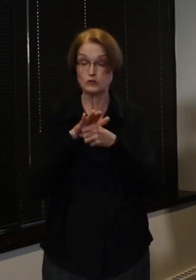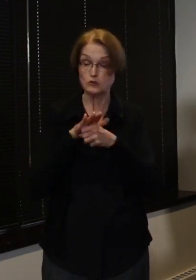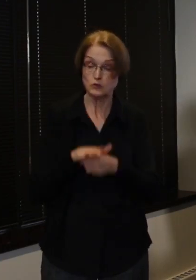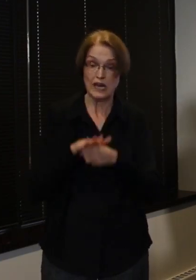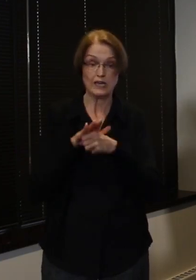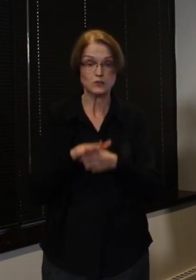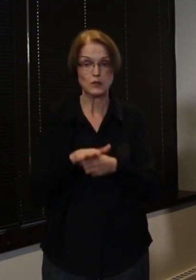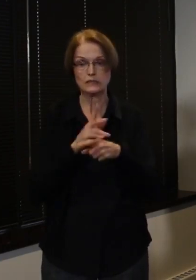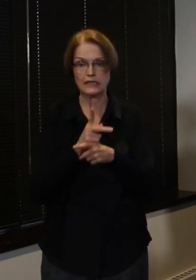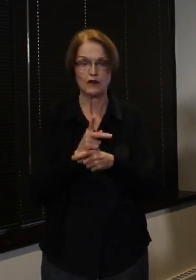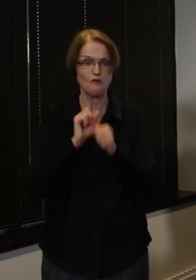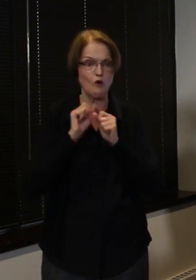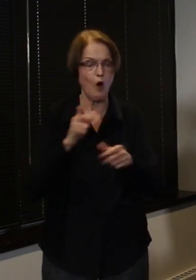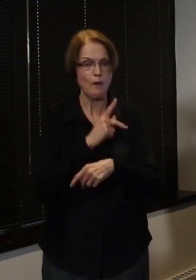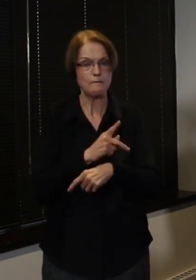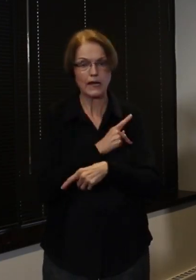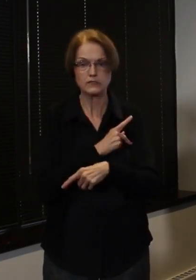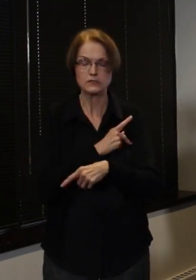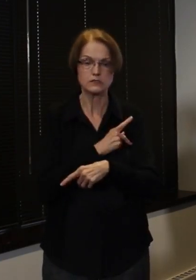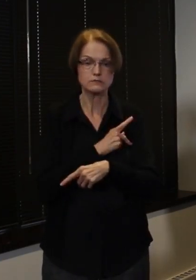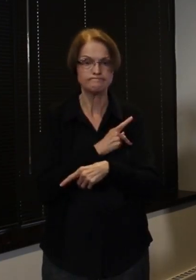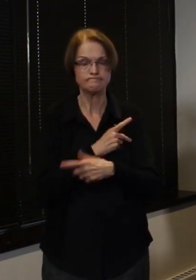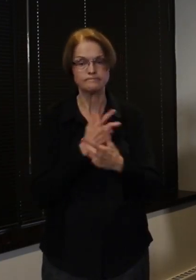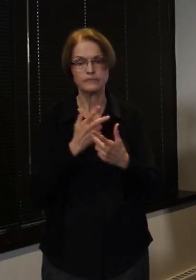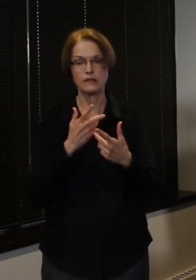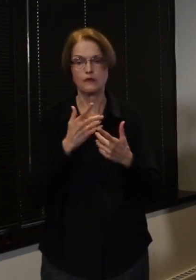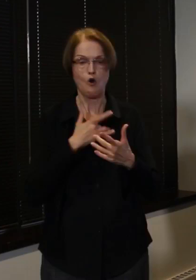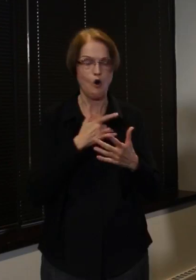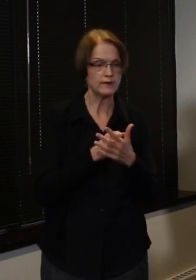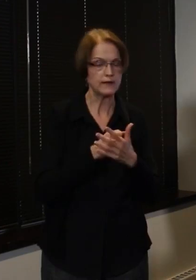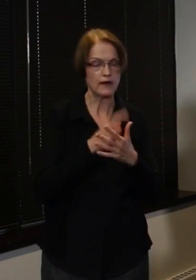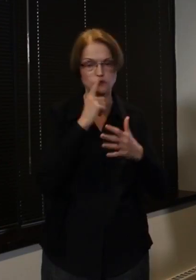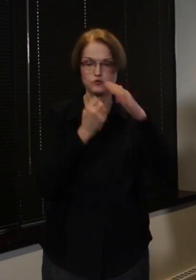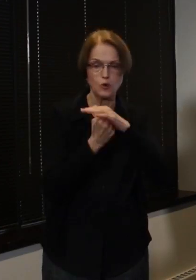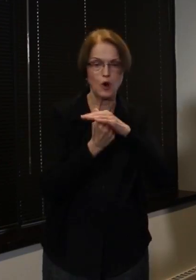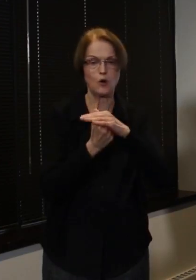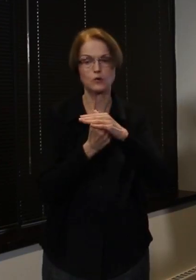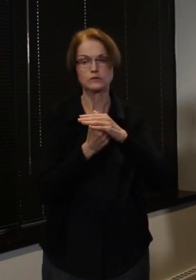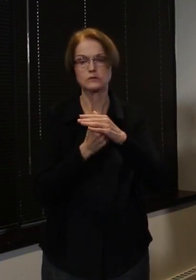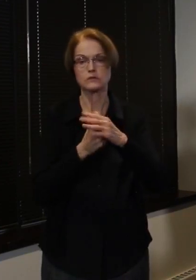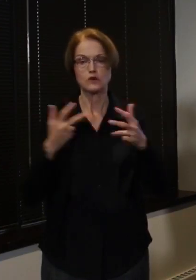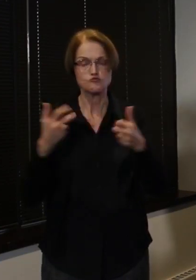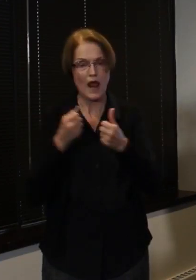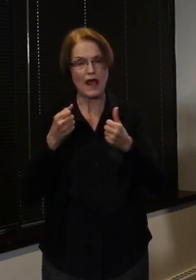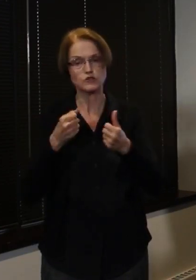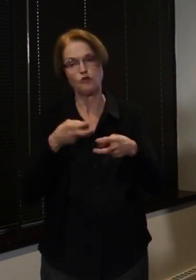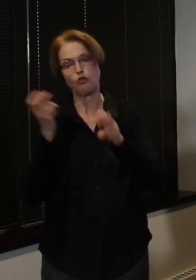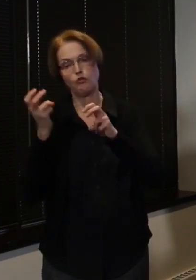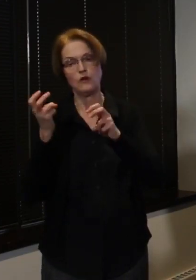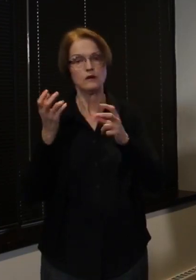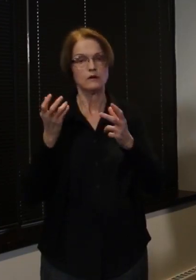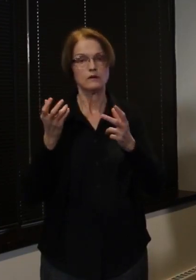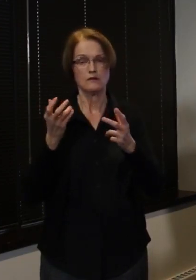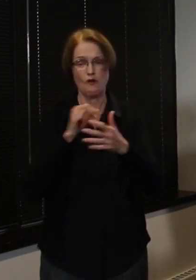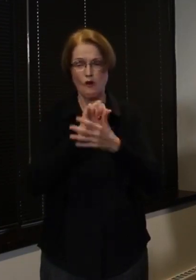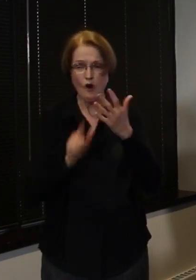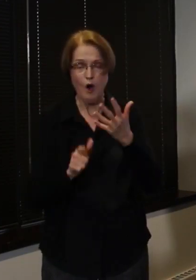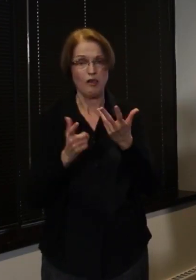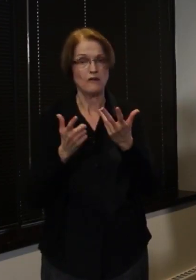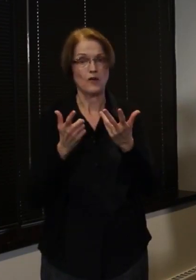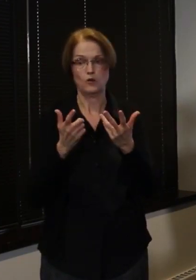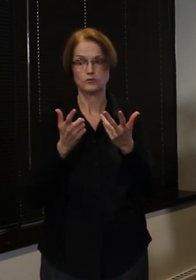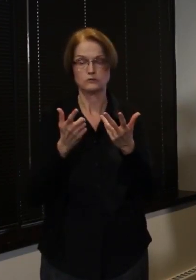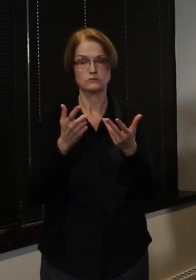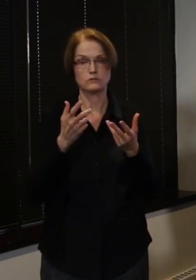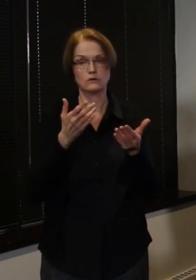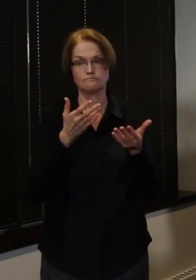patients. So things like heart attacks and strokes and motor vehicle crashes and all of those things that